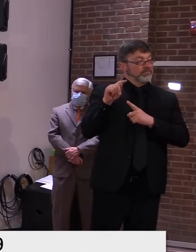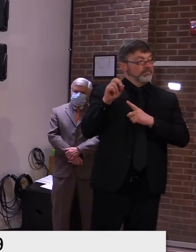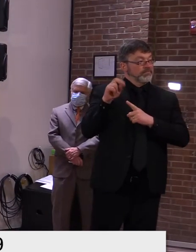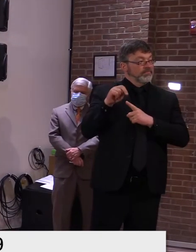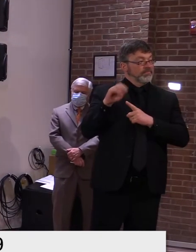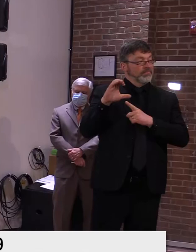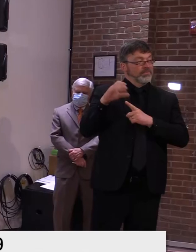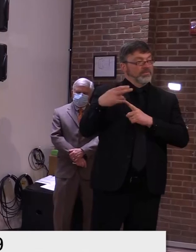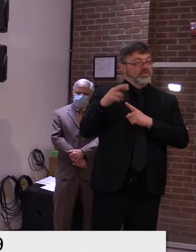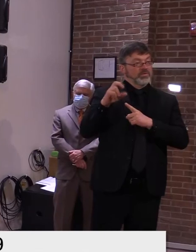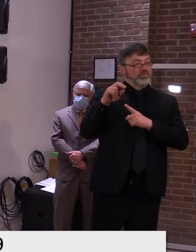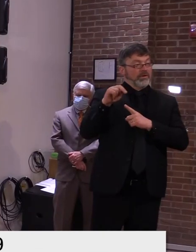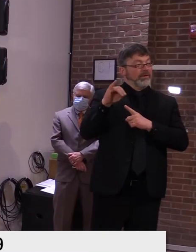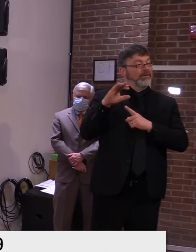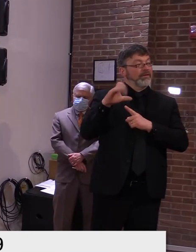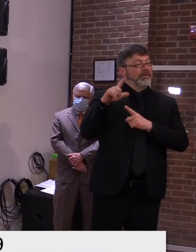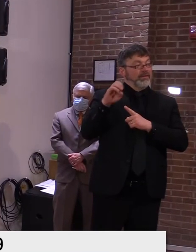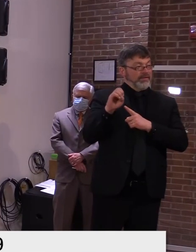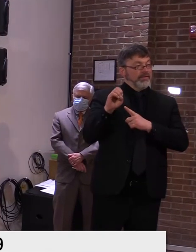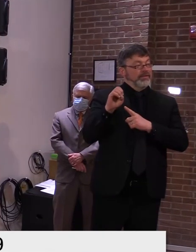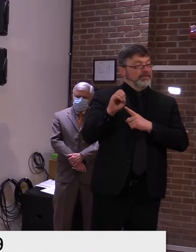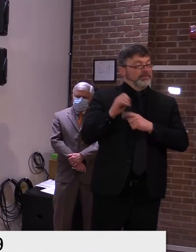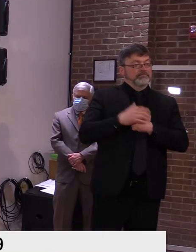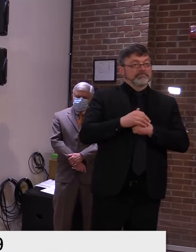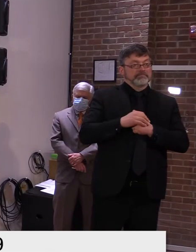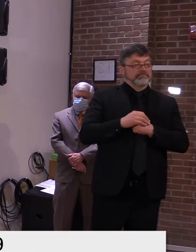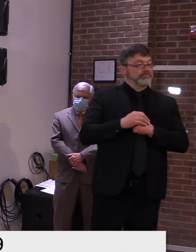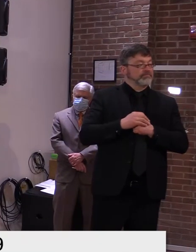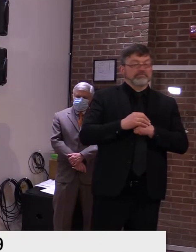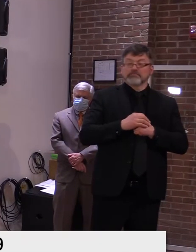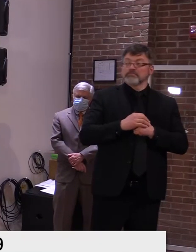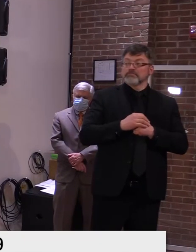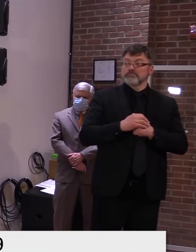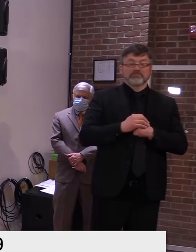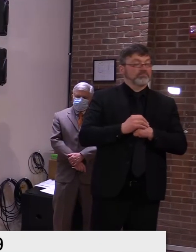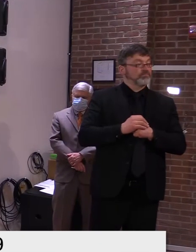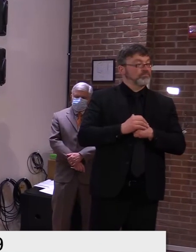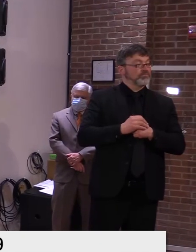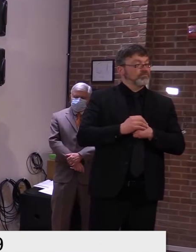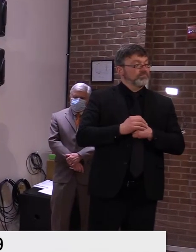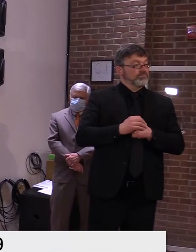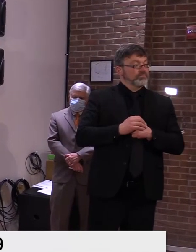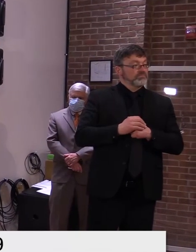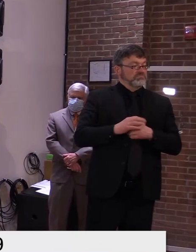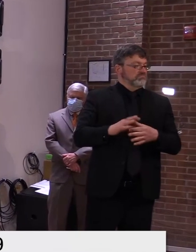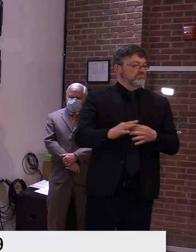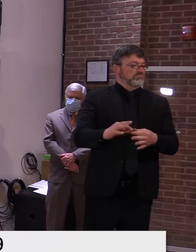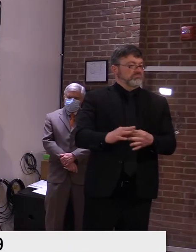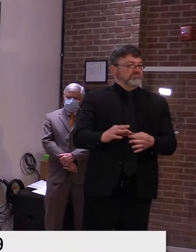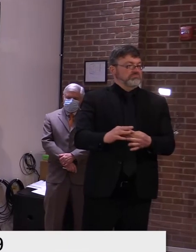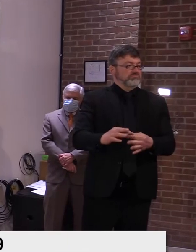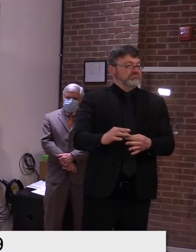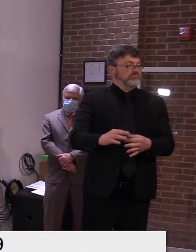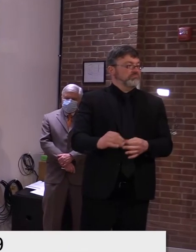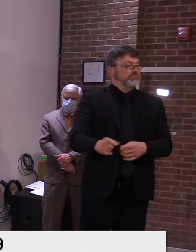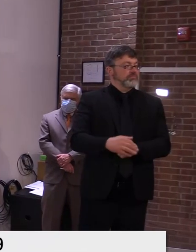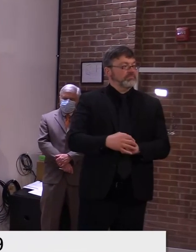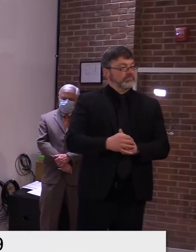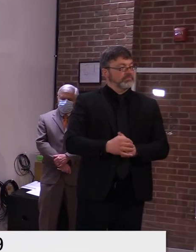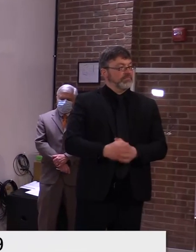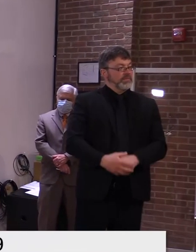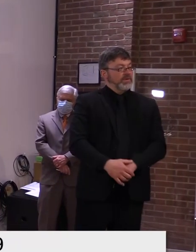Thank you. This, I think, picks up from the last question. We've had